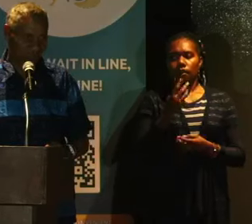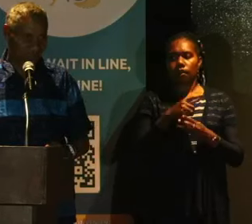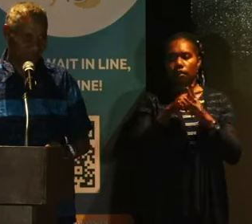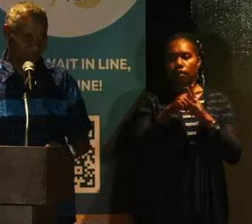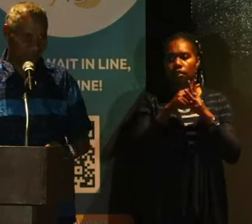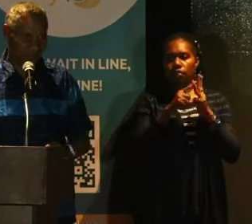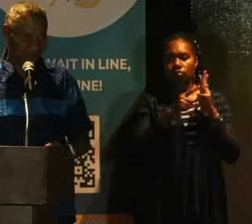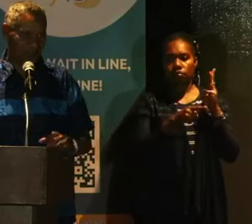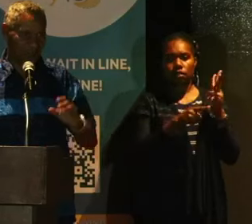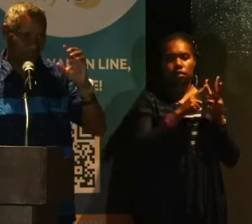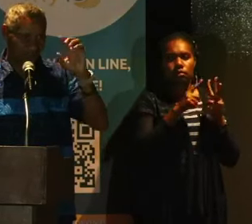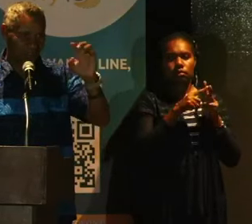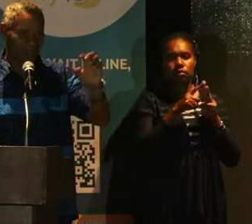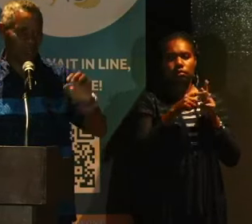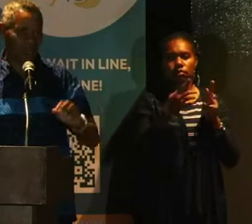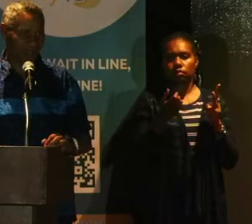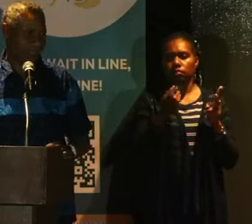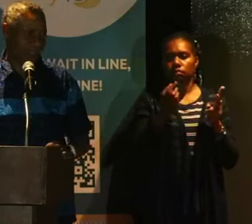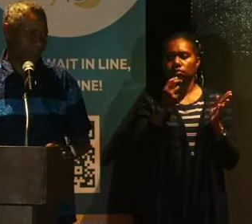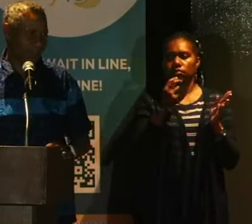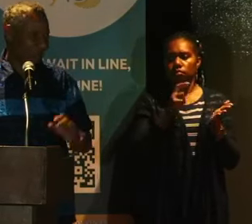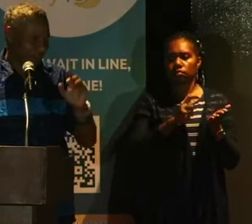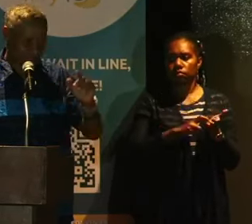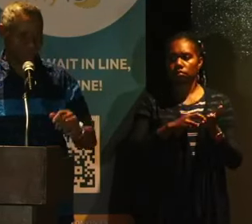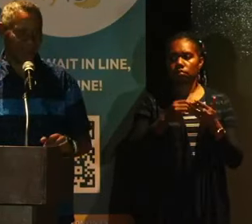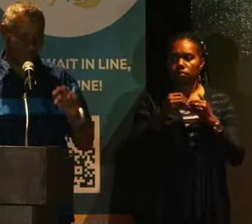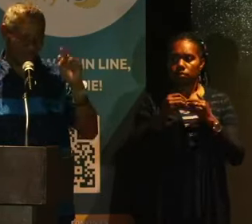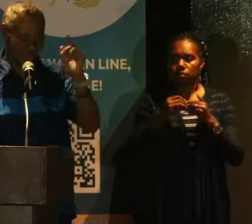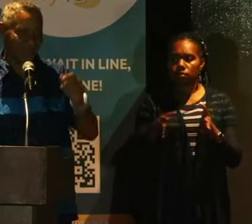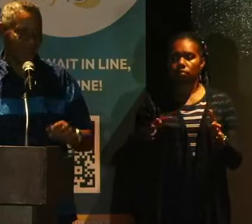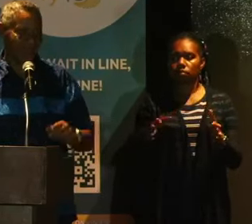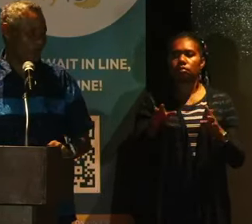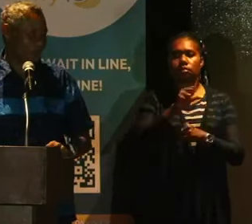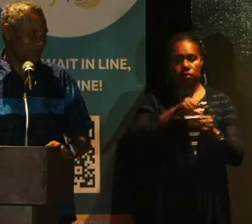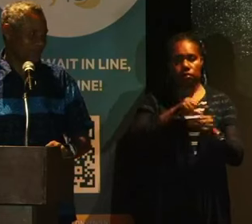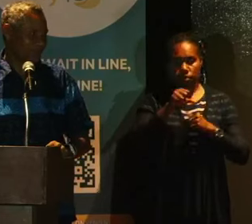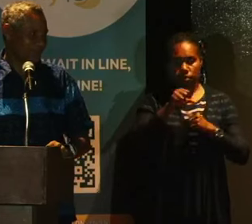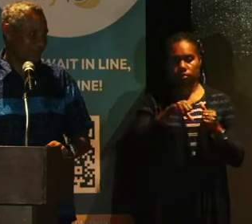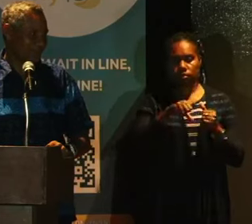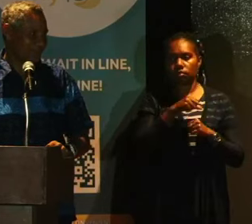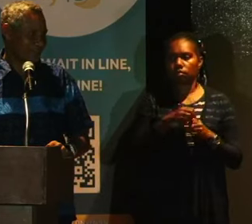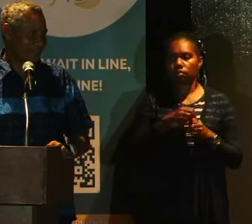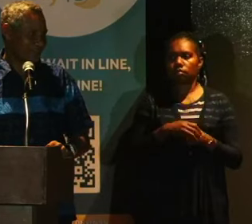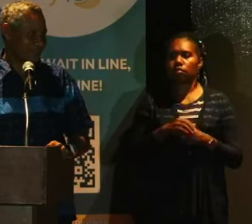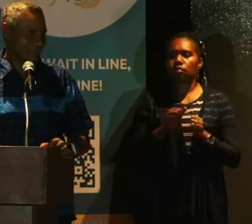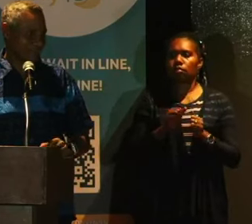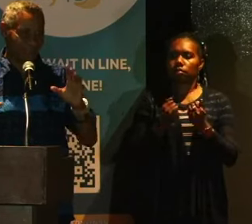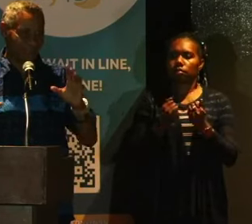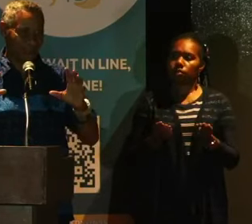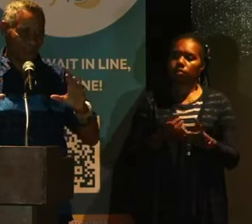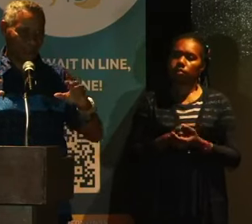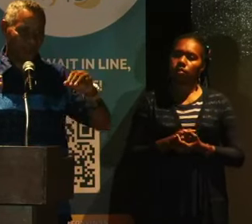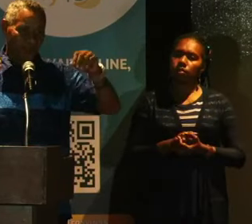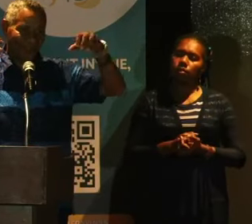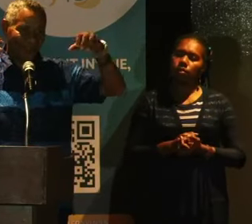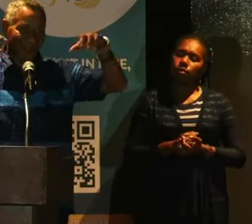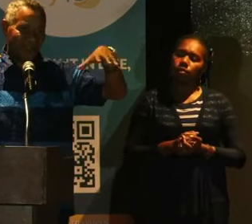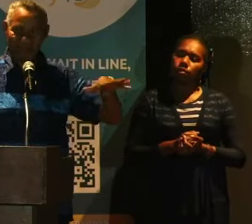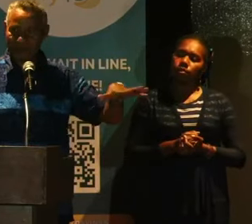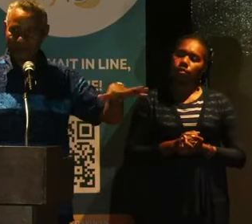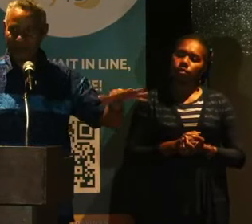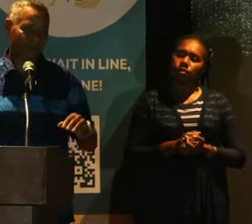association. And also we will issue the association certificate in our office. So that association will